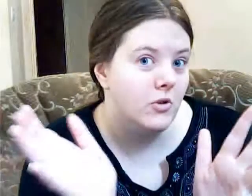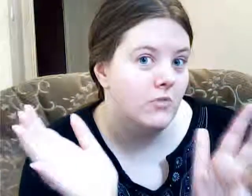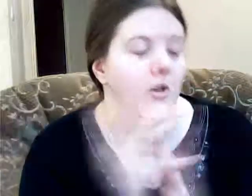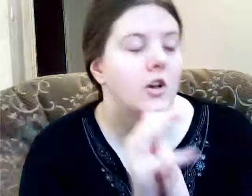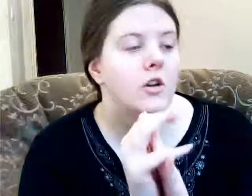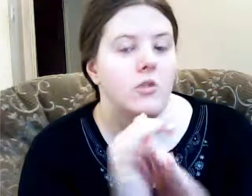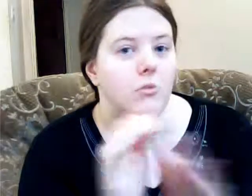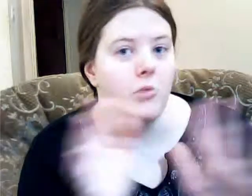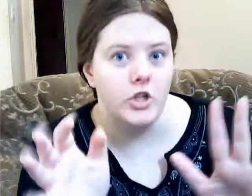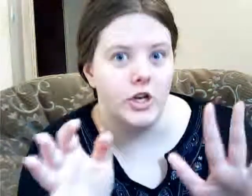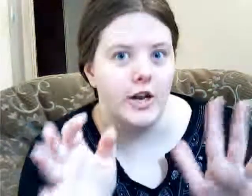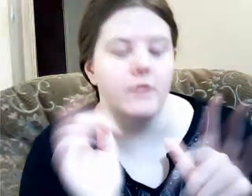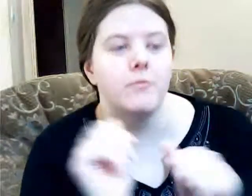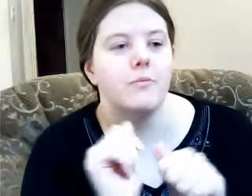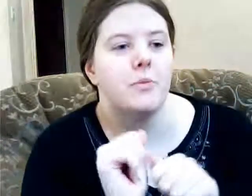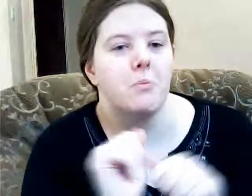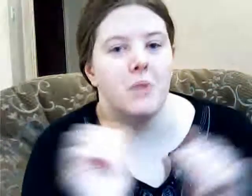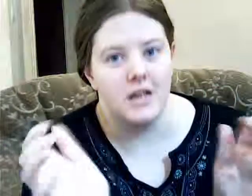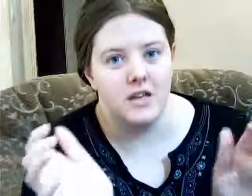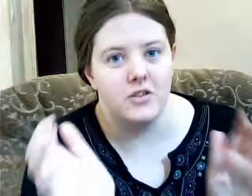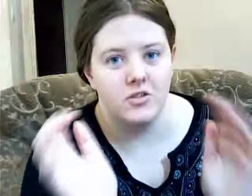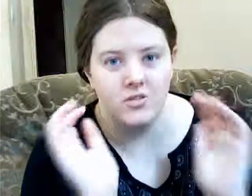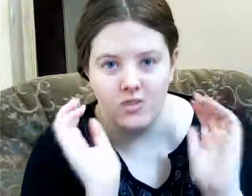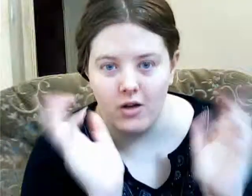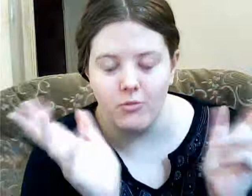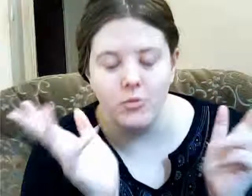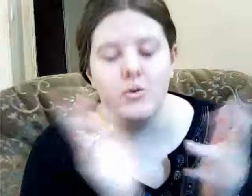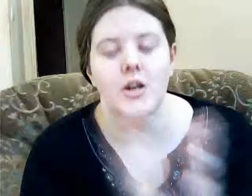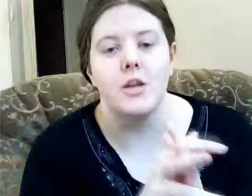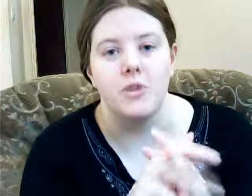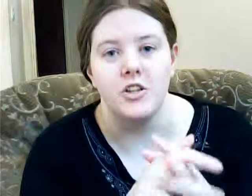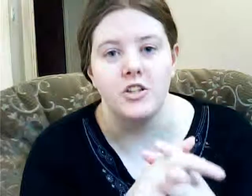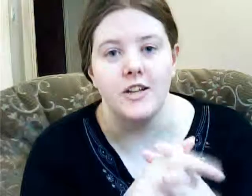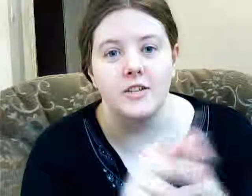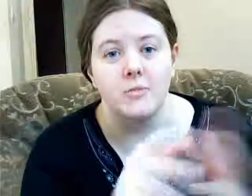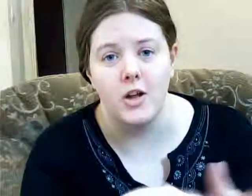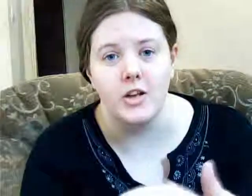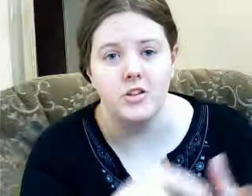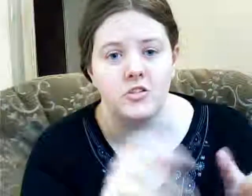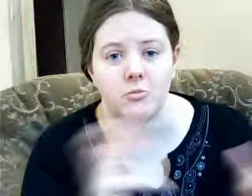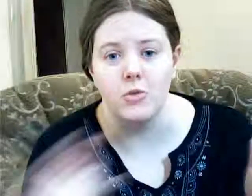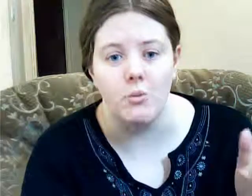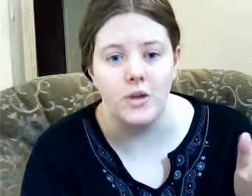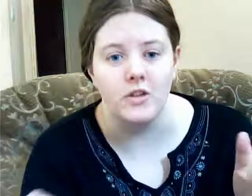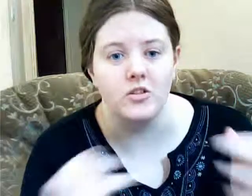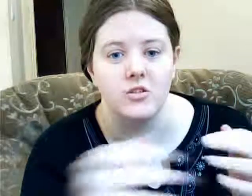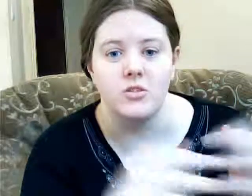not pushing it but please i would really appreciate some likes and comments and some